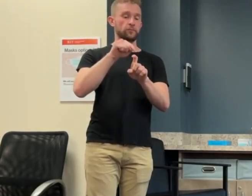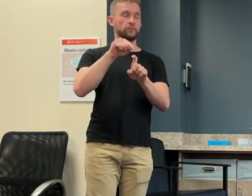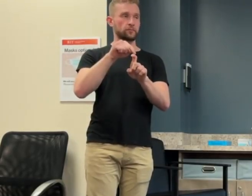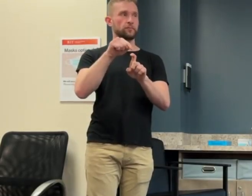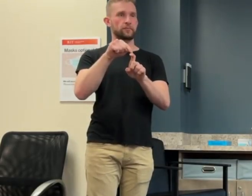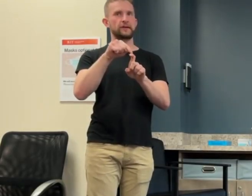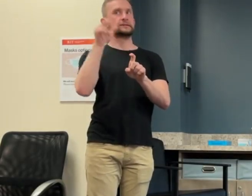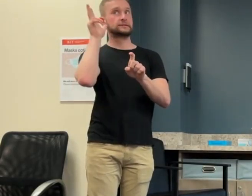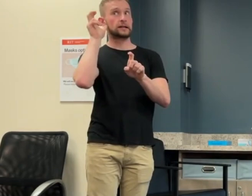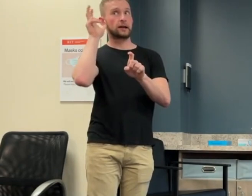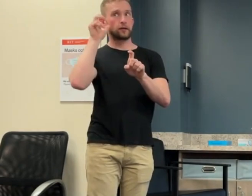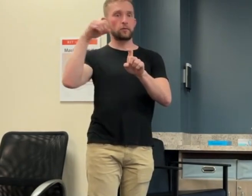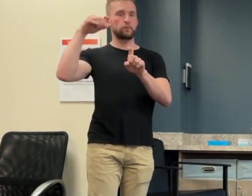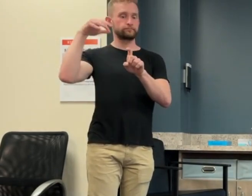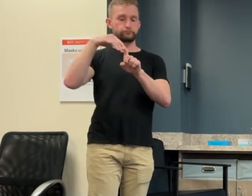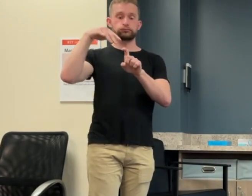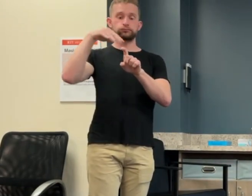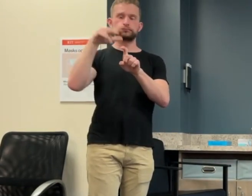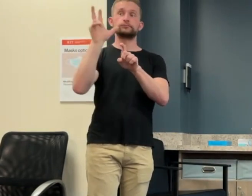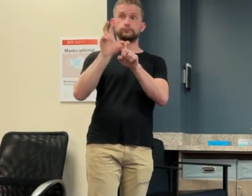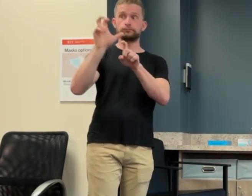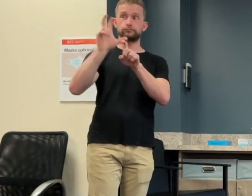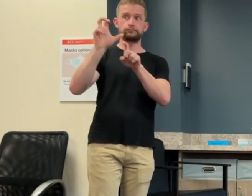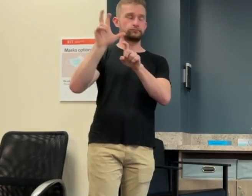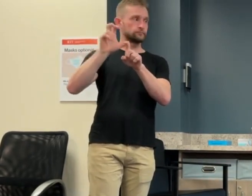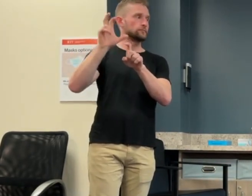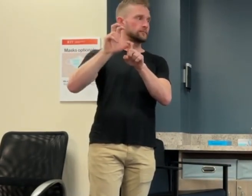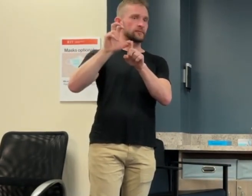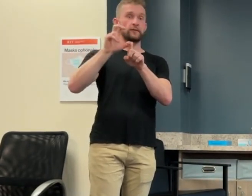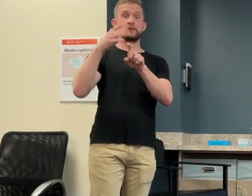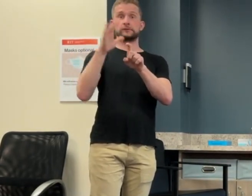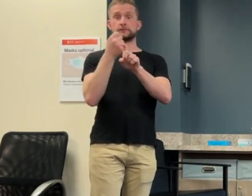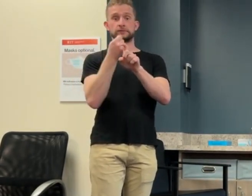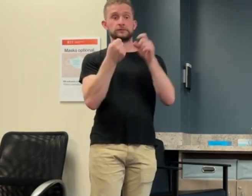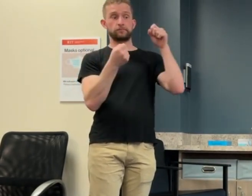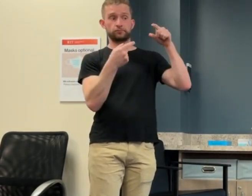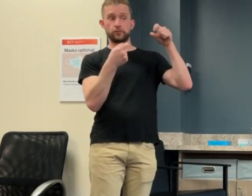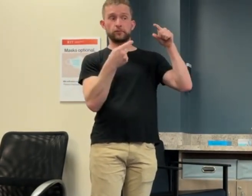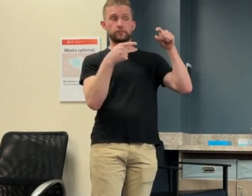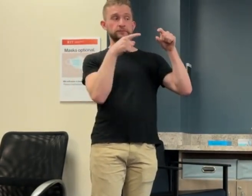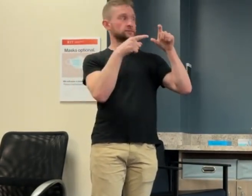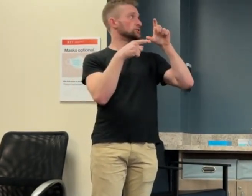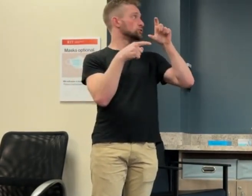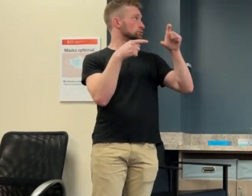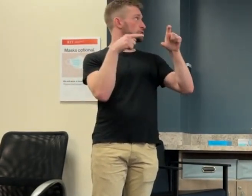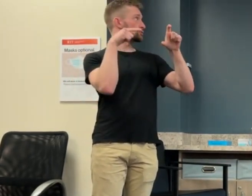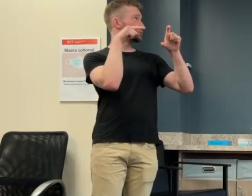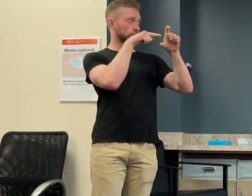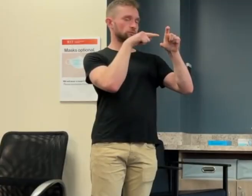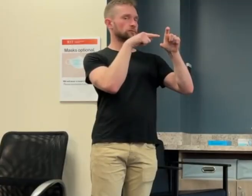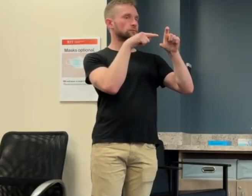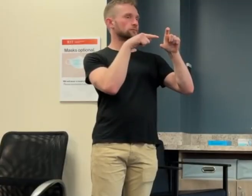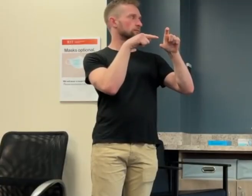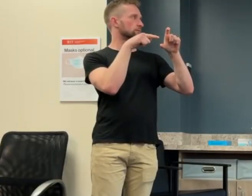That is transmitted to the internal implant, which looks like this.